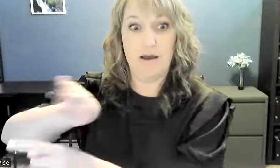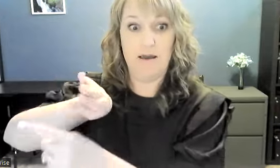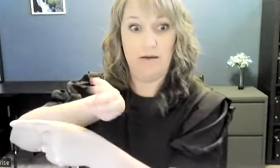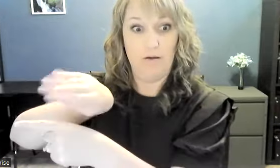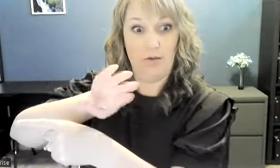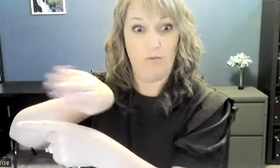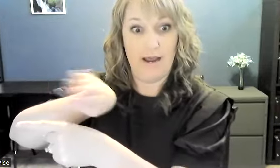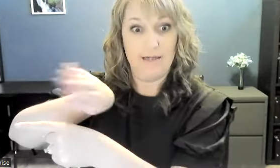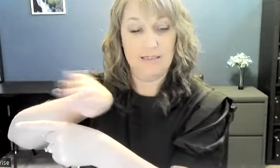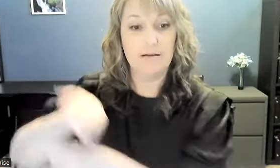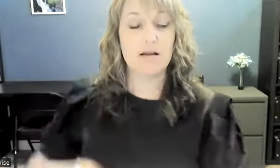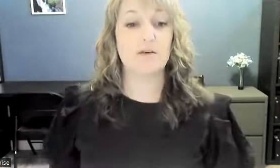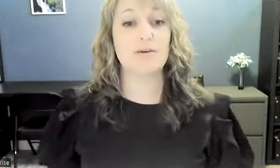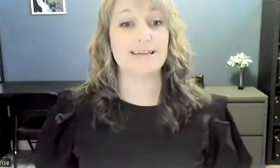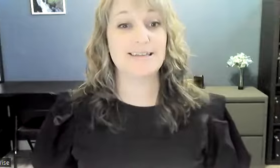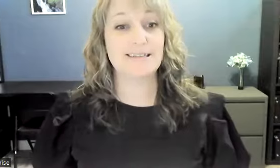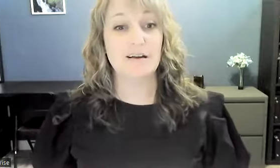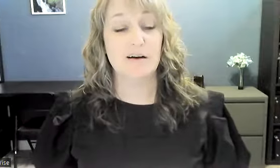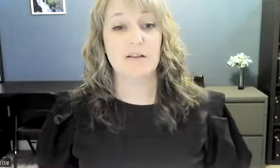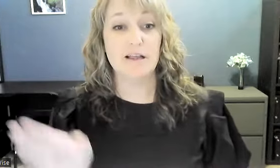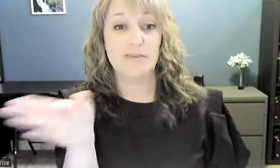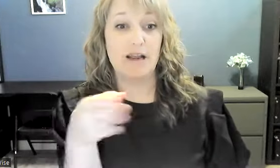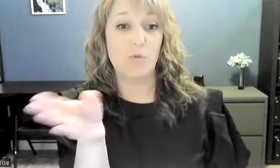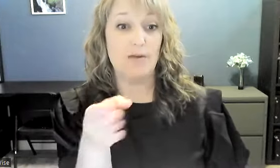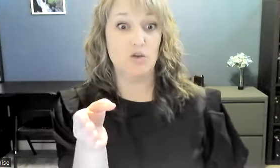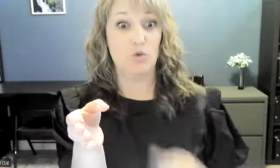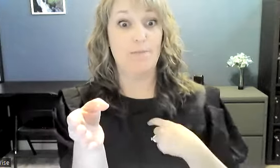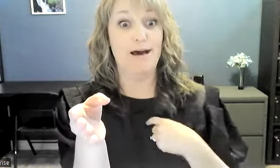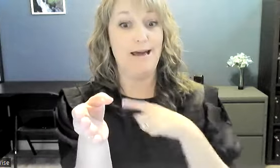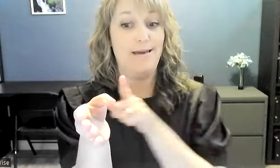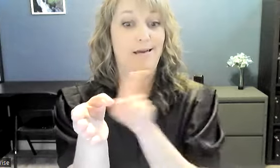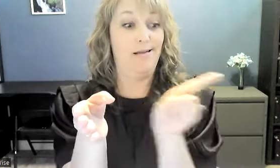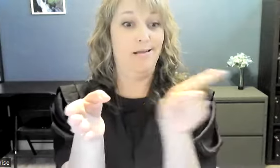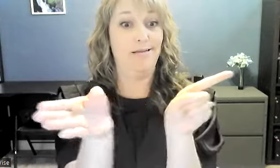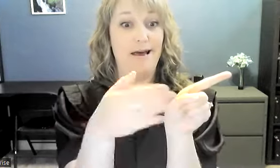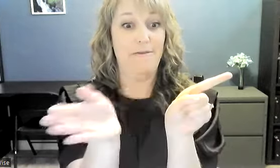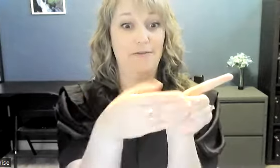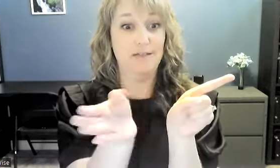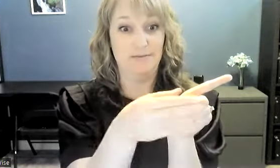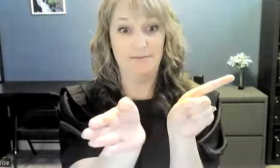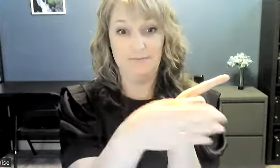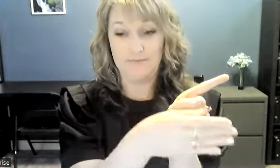my right. I want to say it's on the left and I'm waving to my left.